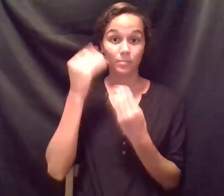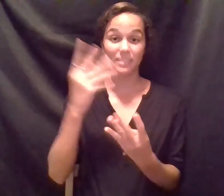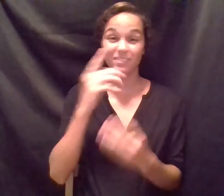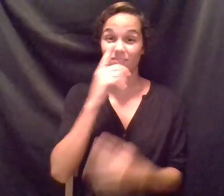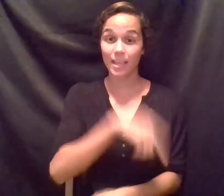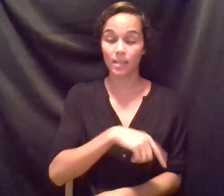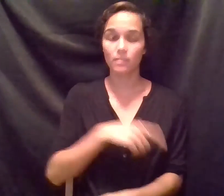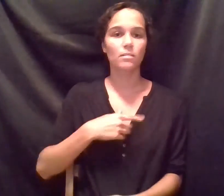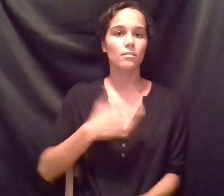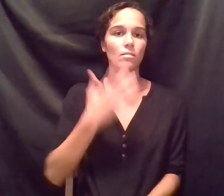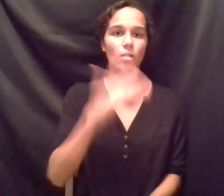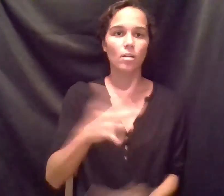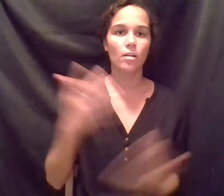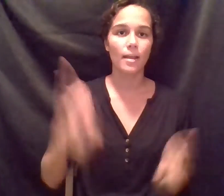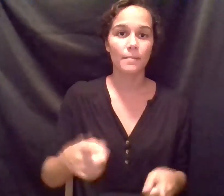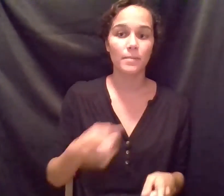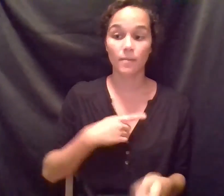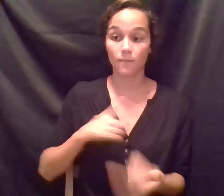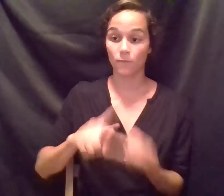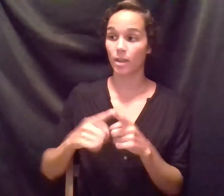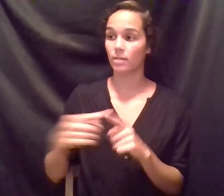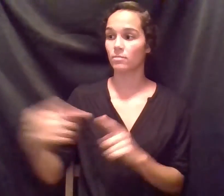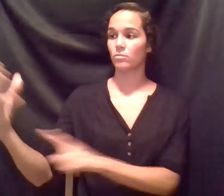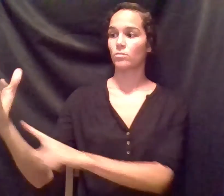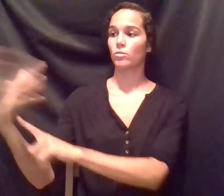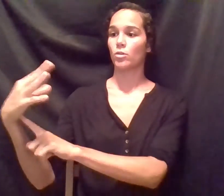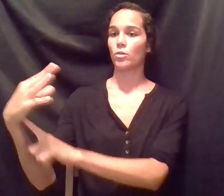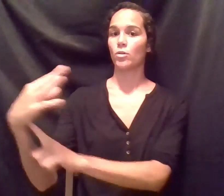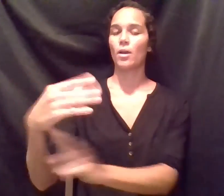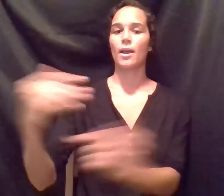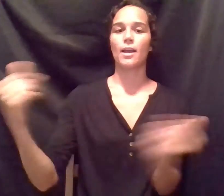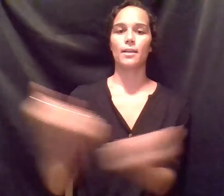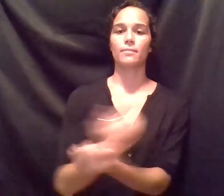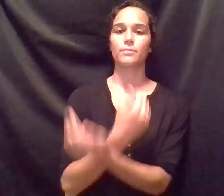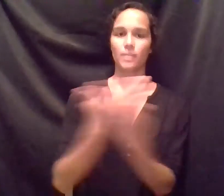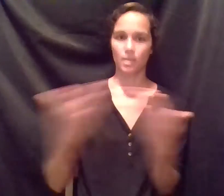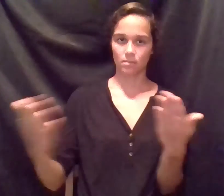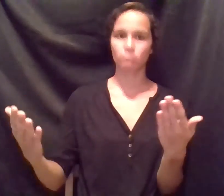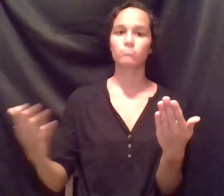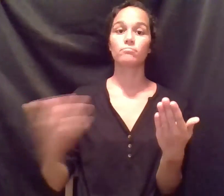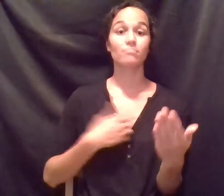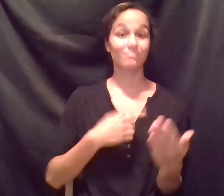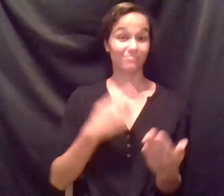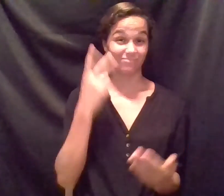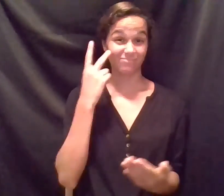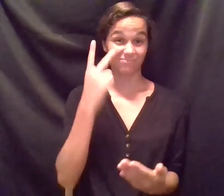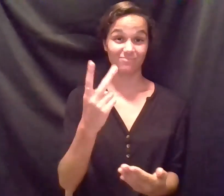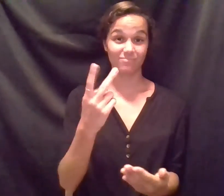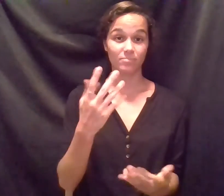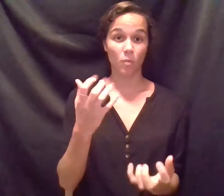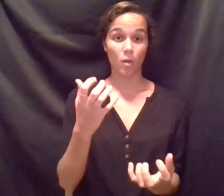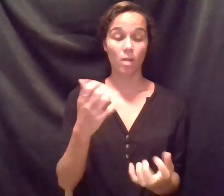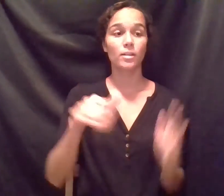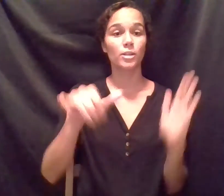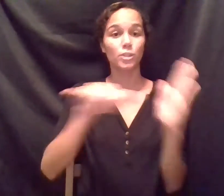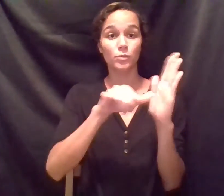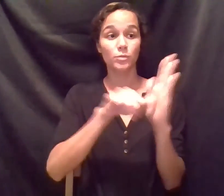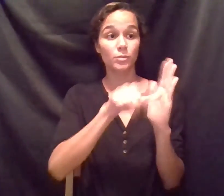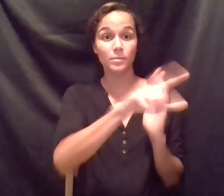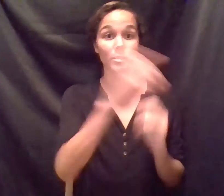and he videotaped. And he caught it. You can watch it if you want. Go to YouTube and search Stephen Stubbs